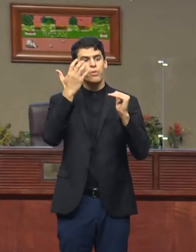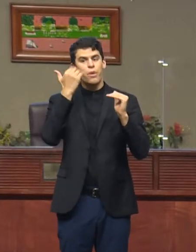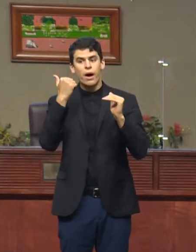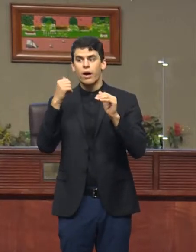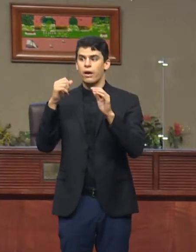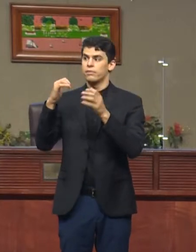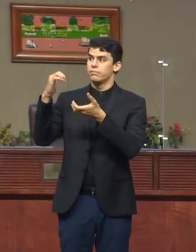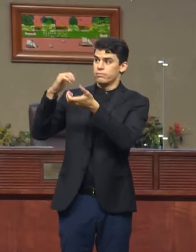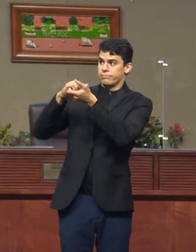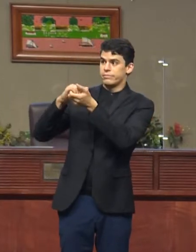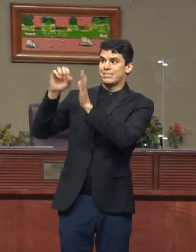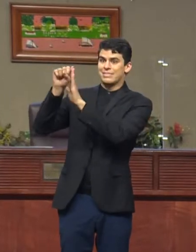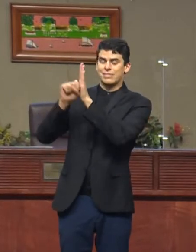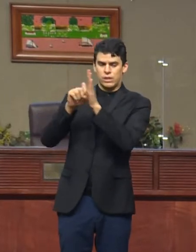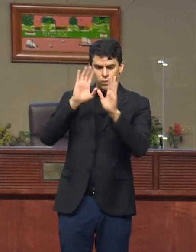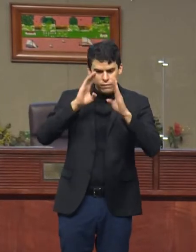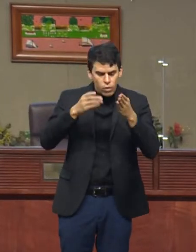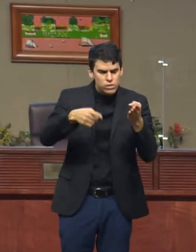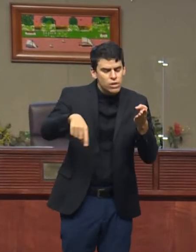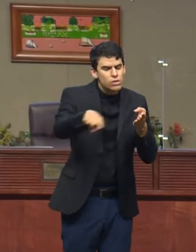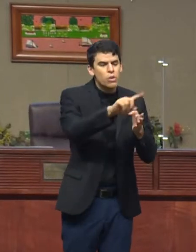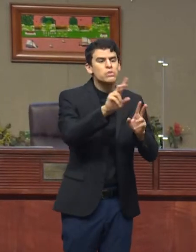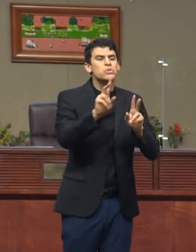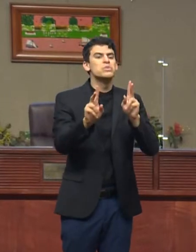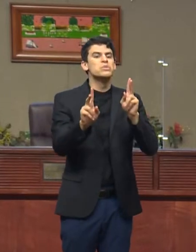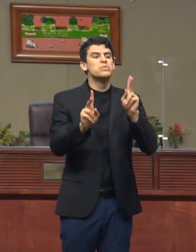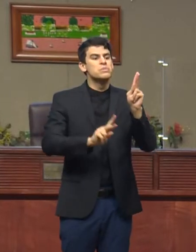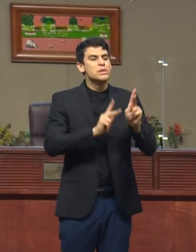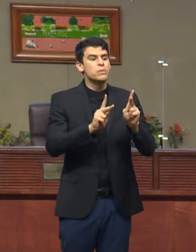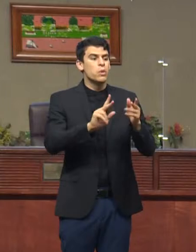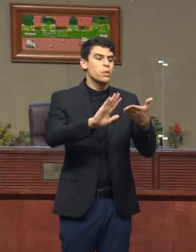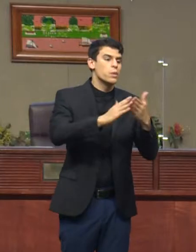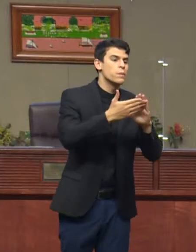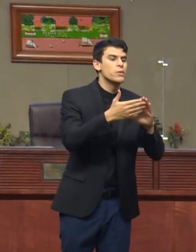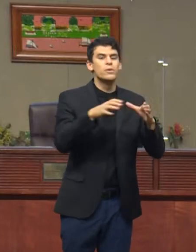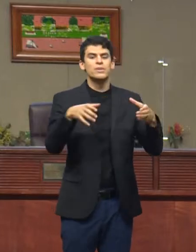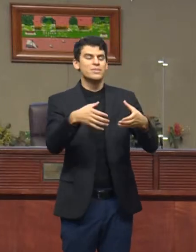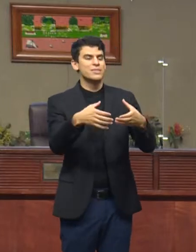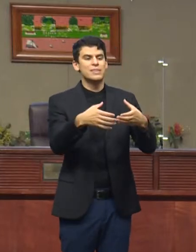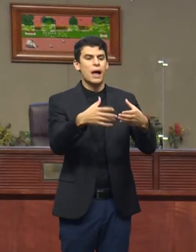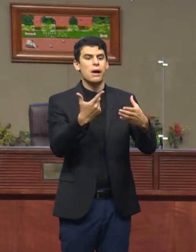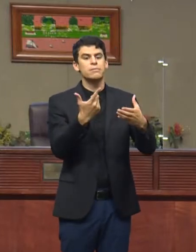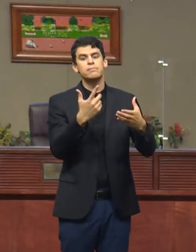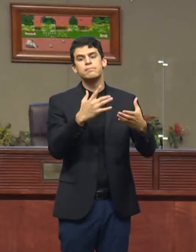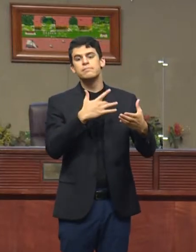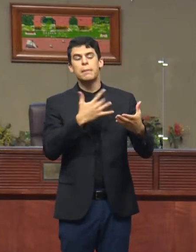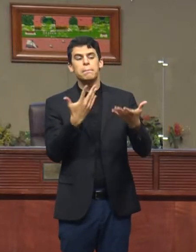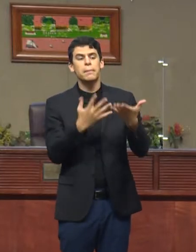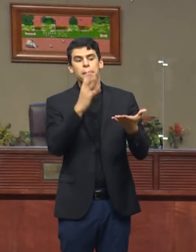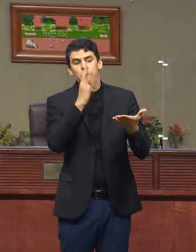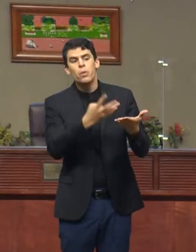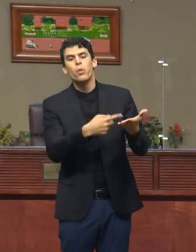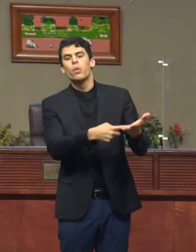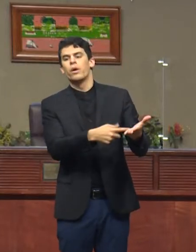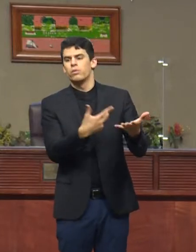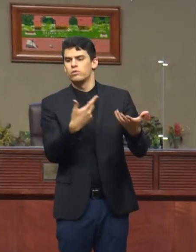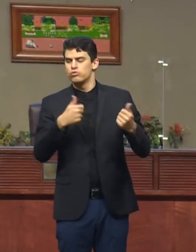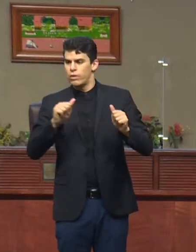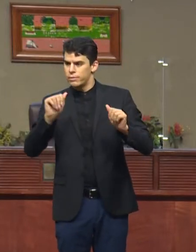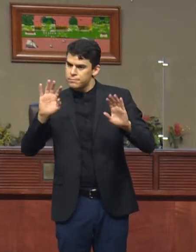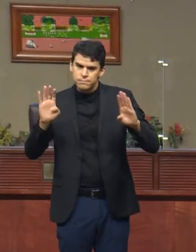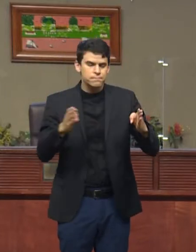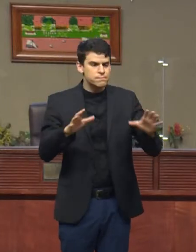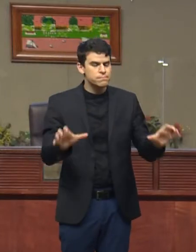communities through the initiative that we will begin next week on Monday, where you will see the